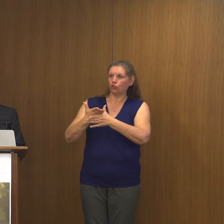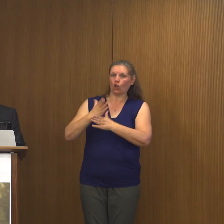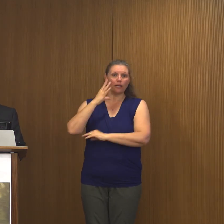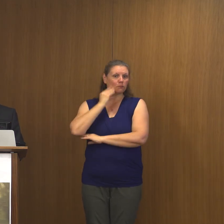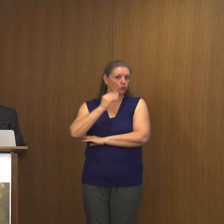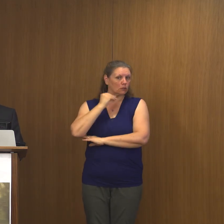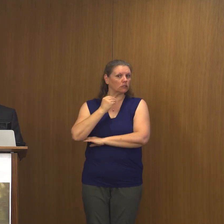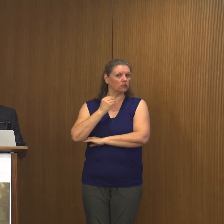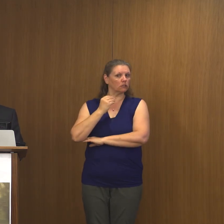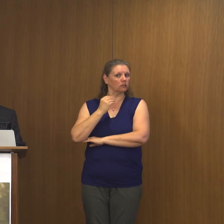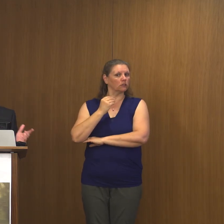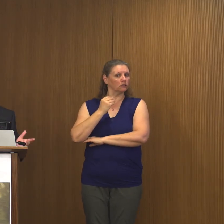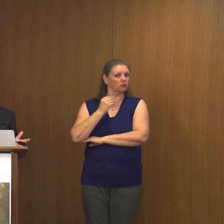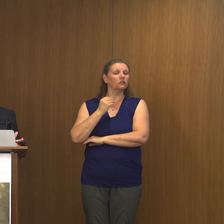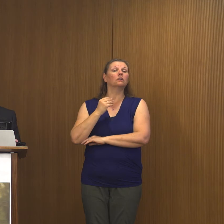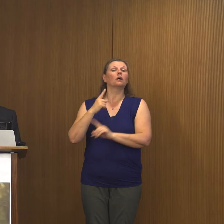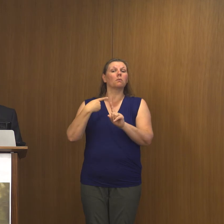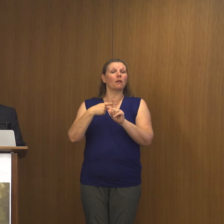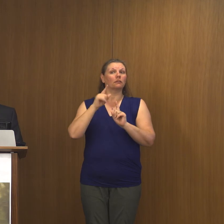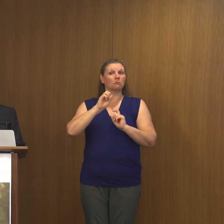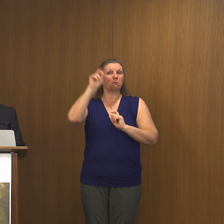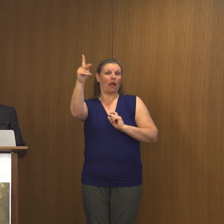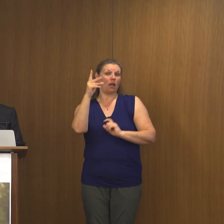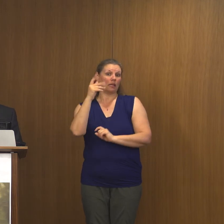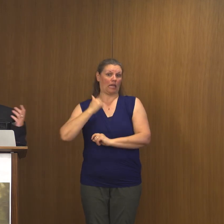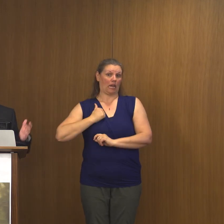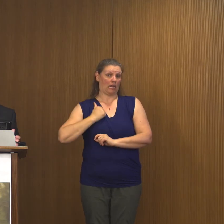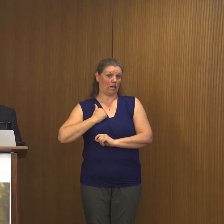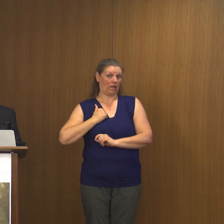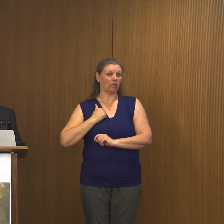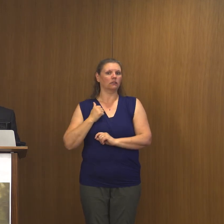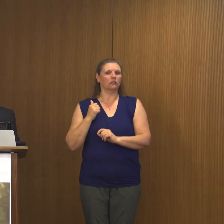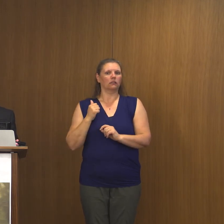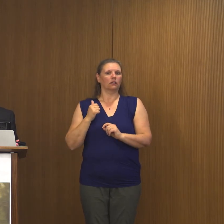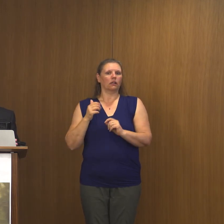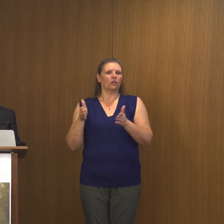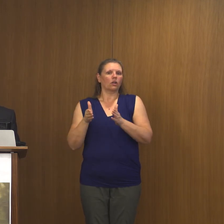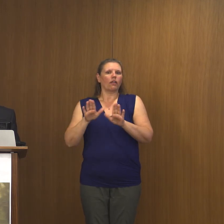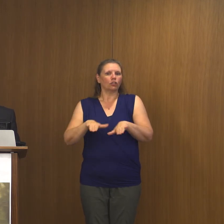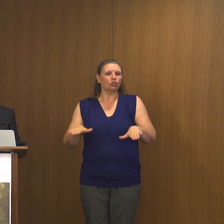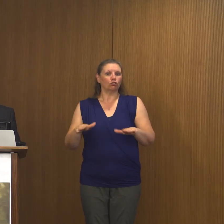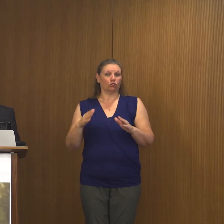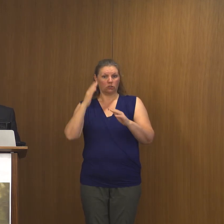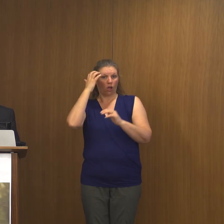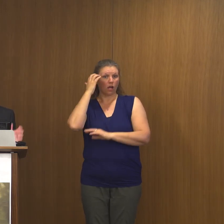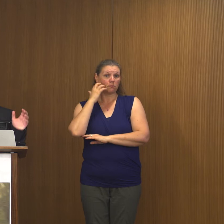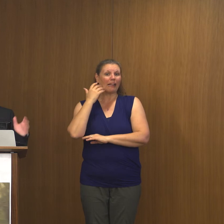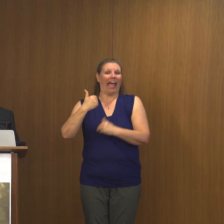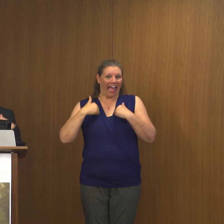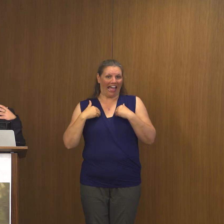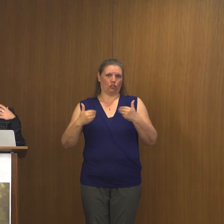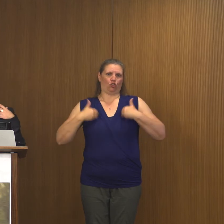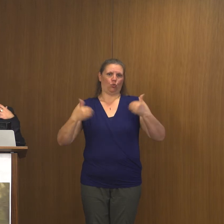ideas. And another example back at home, our local children's hospital has a youth advisory council that is